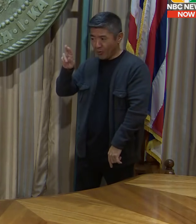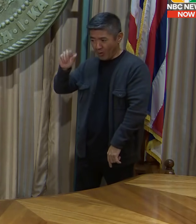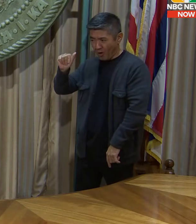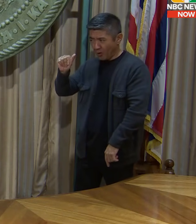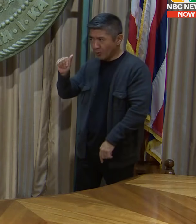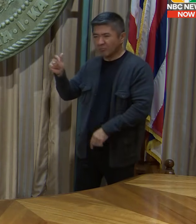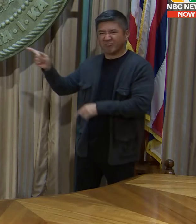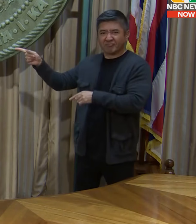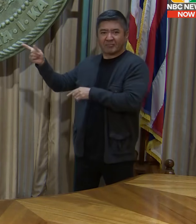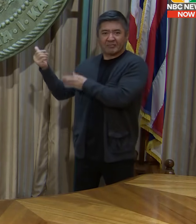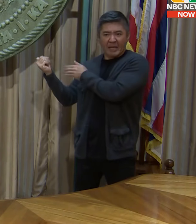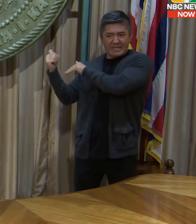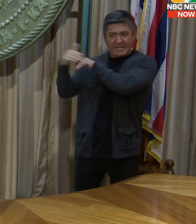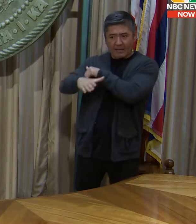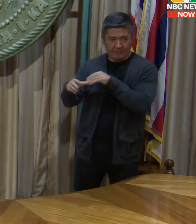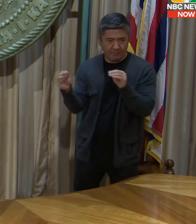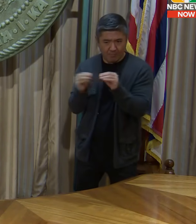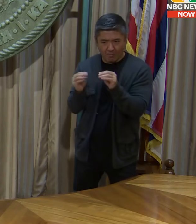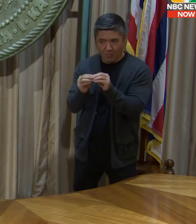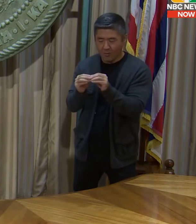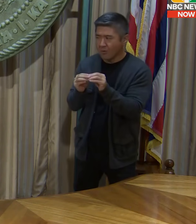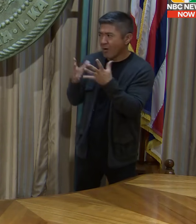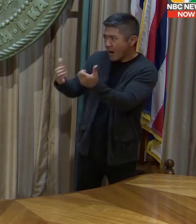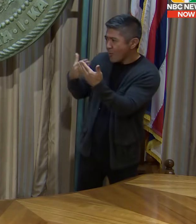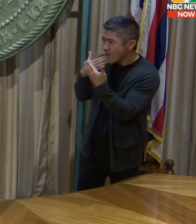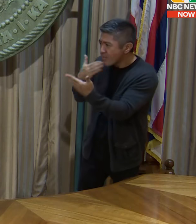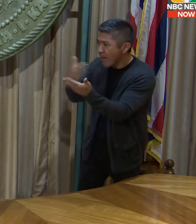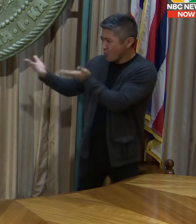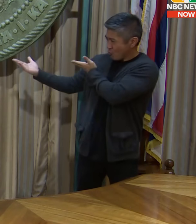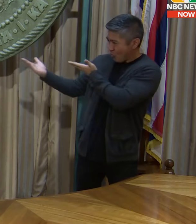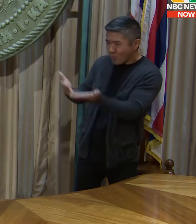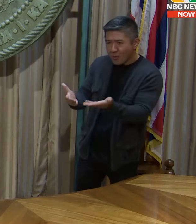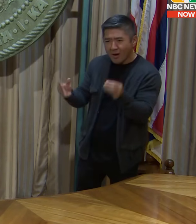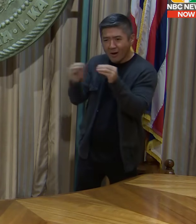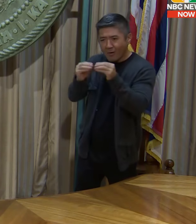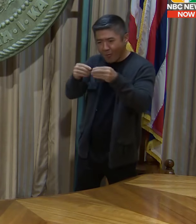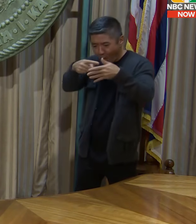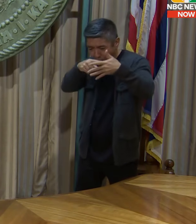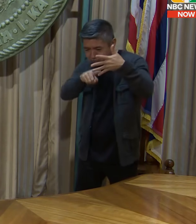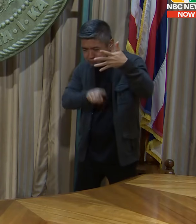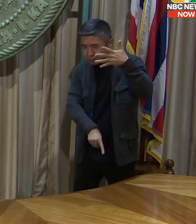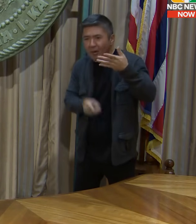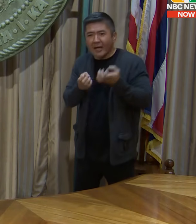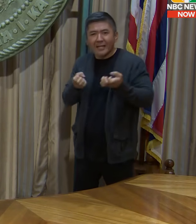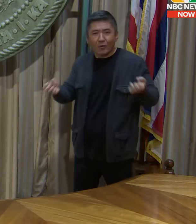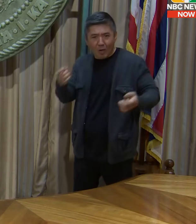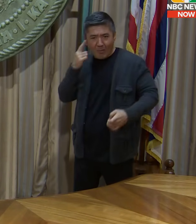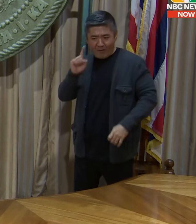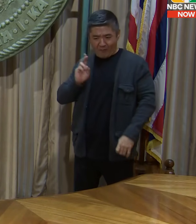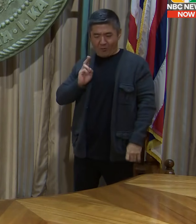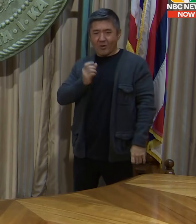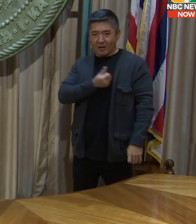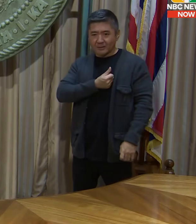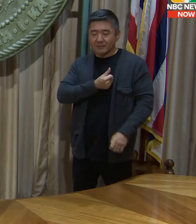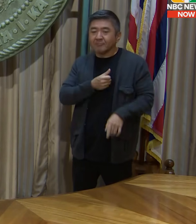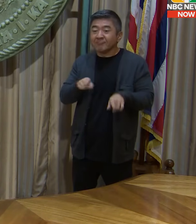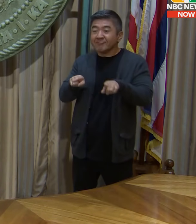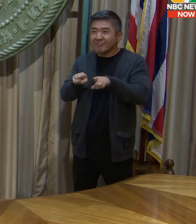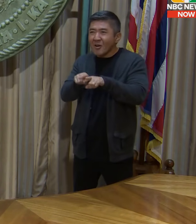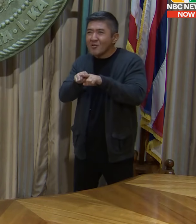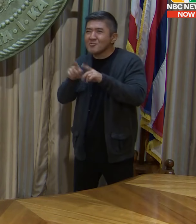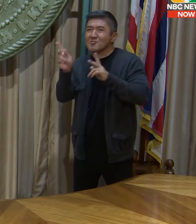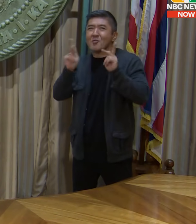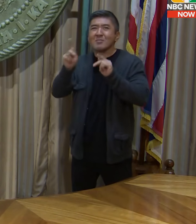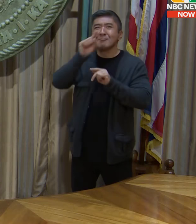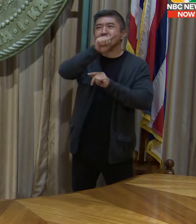a lot of people, and I should thank them, stepping up and bringing us extra supplies, some of the basic supplies that can help. And then, of course, there's the movement of people out there